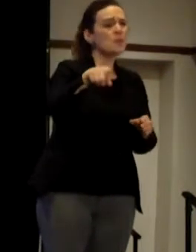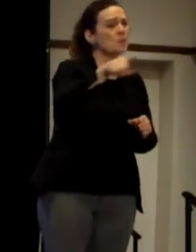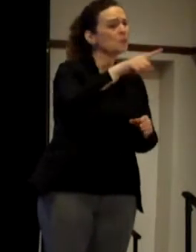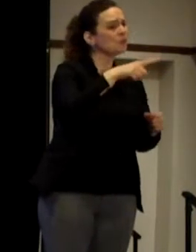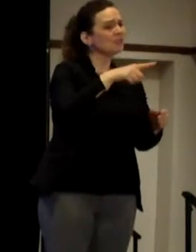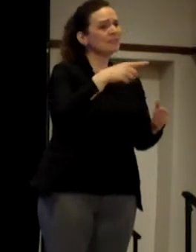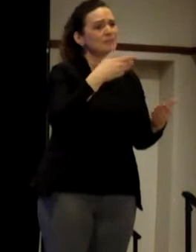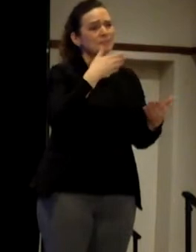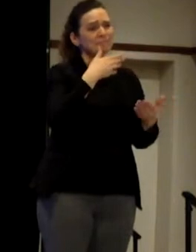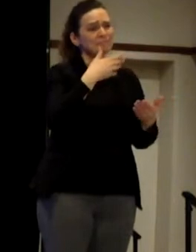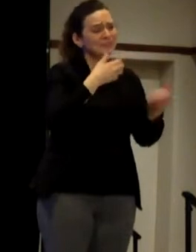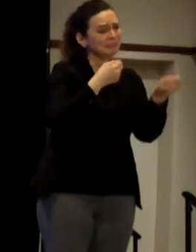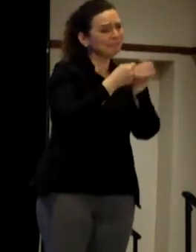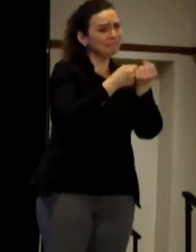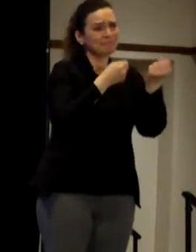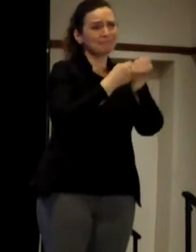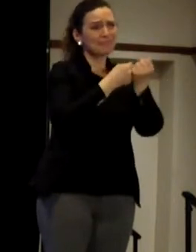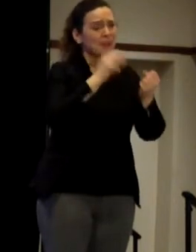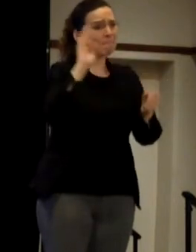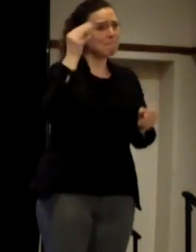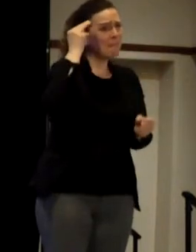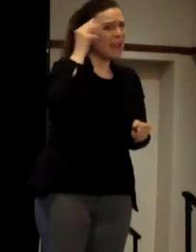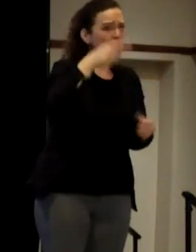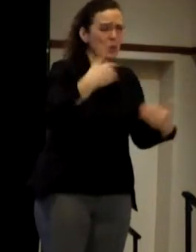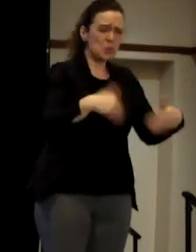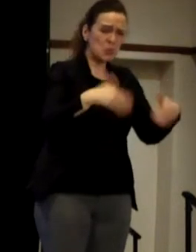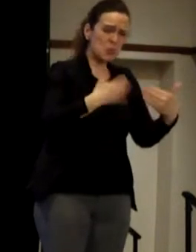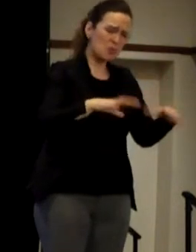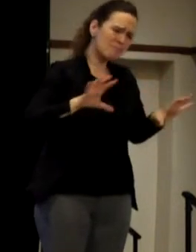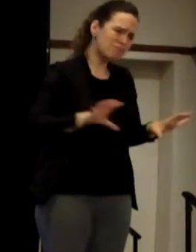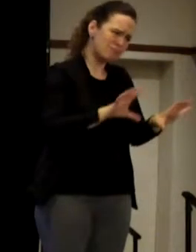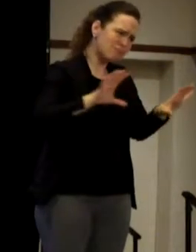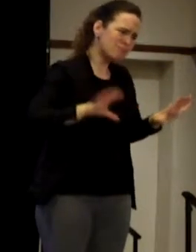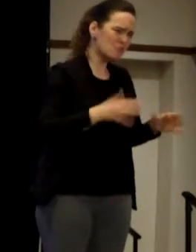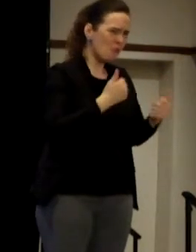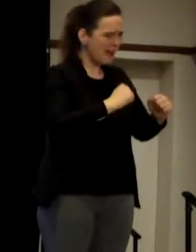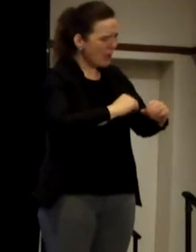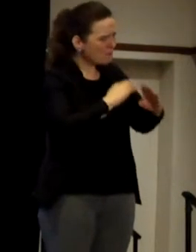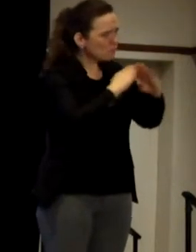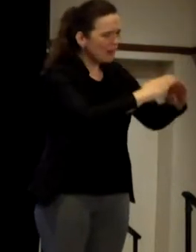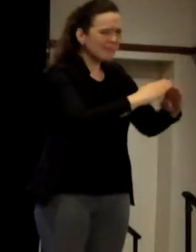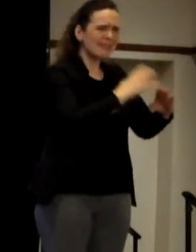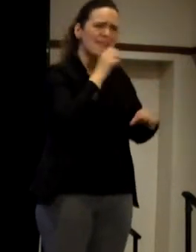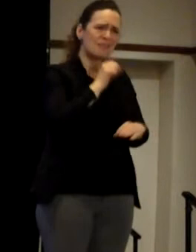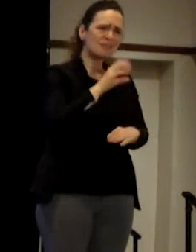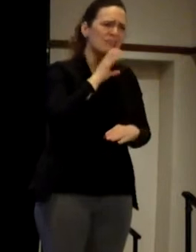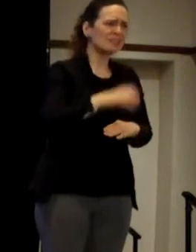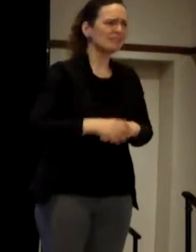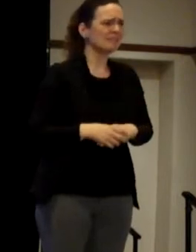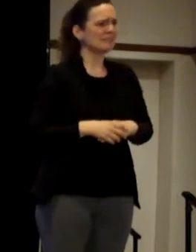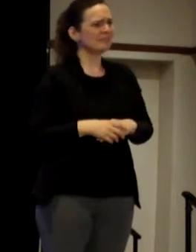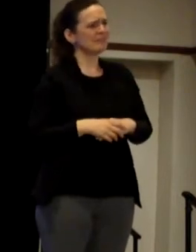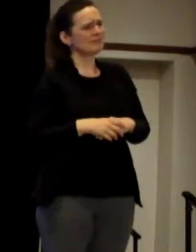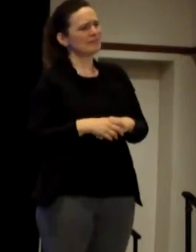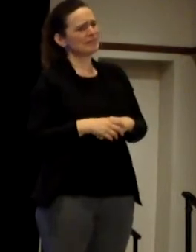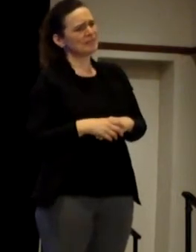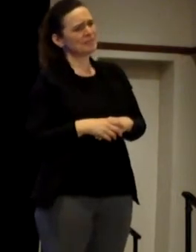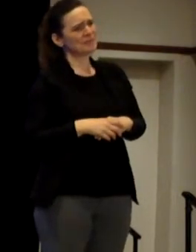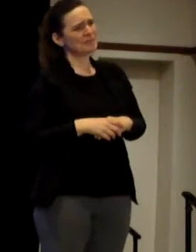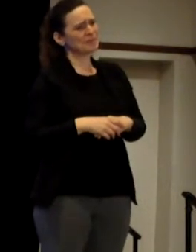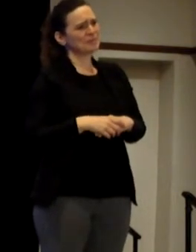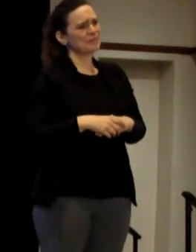to deal with this situation. There's options on the table. They're looking at their options.